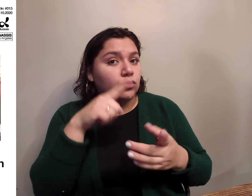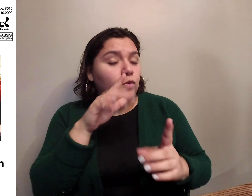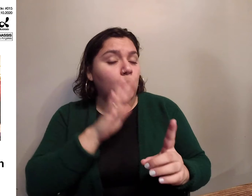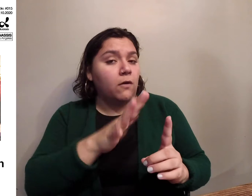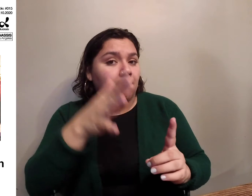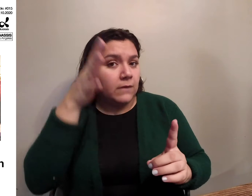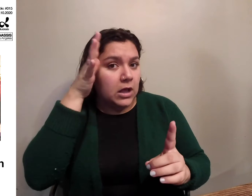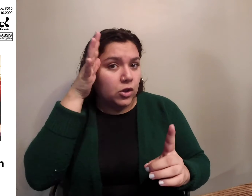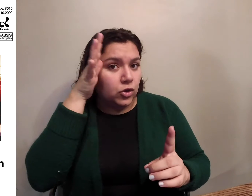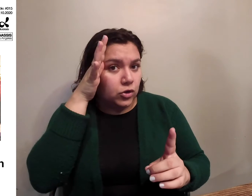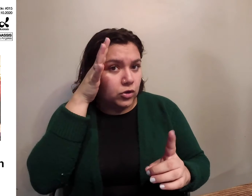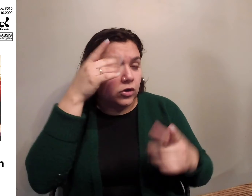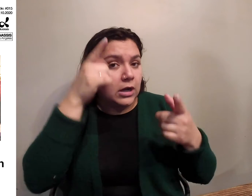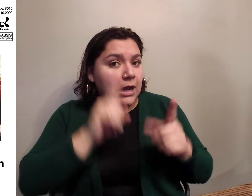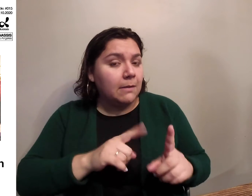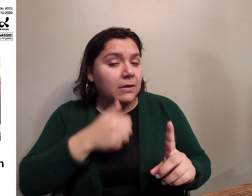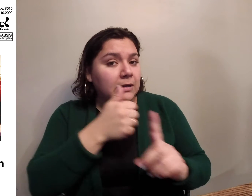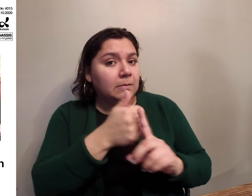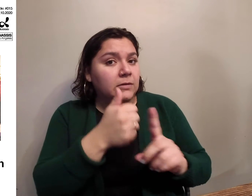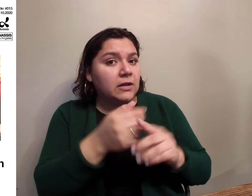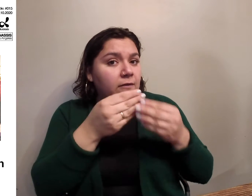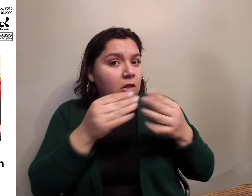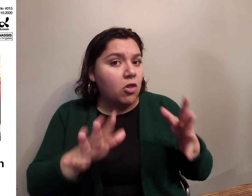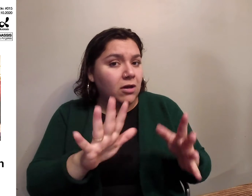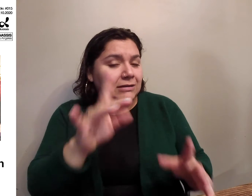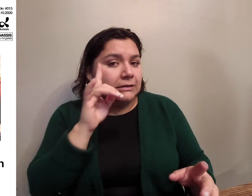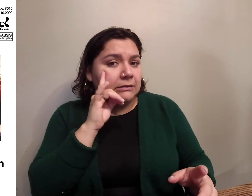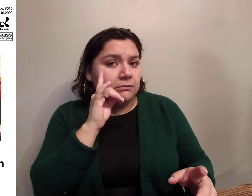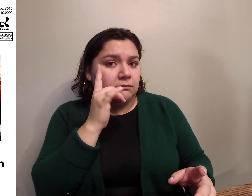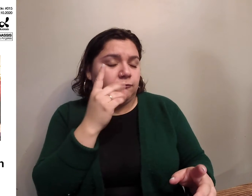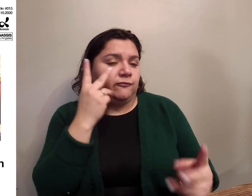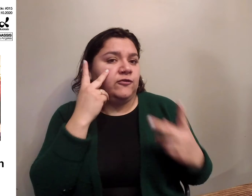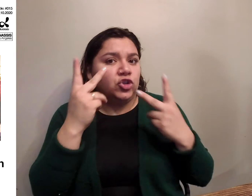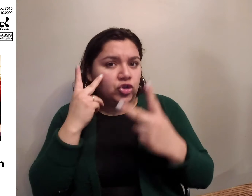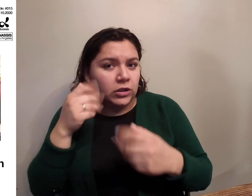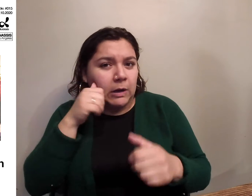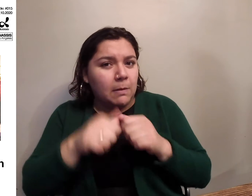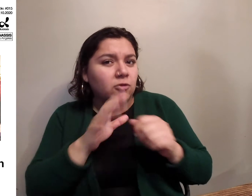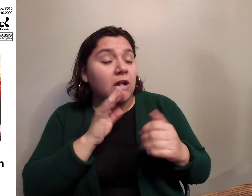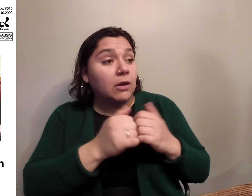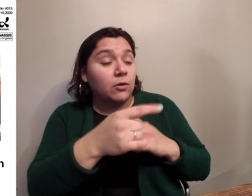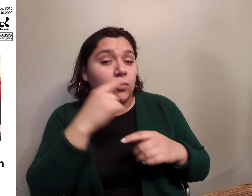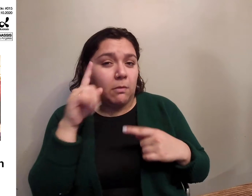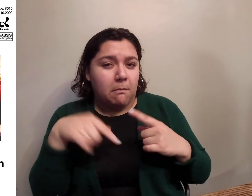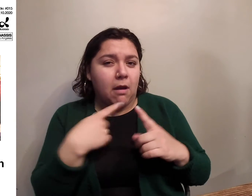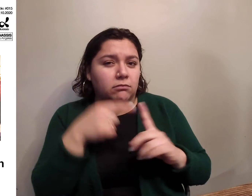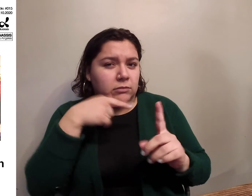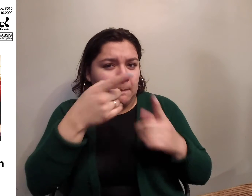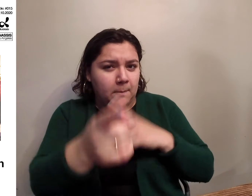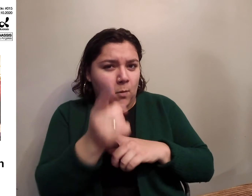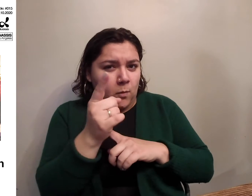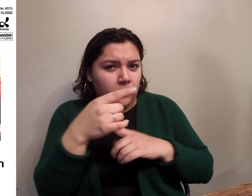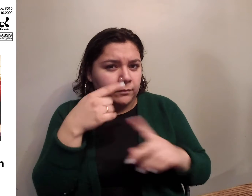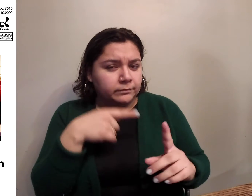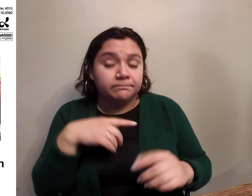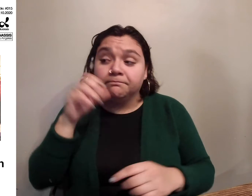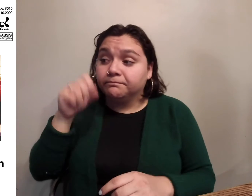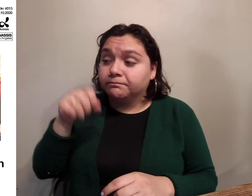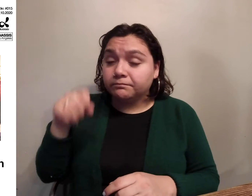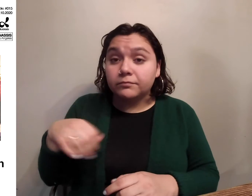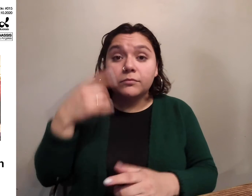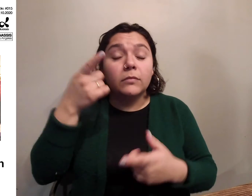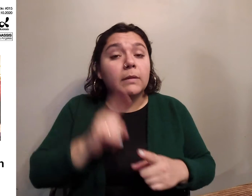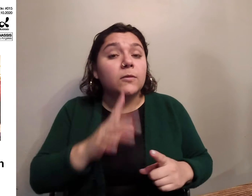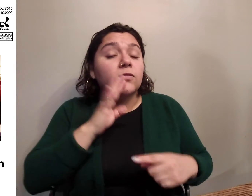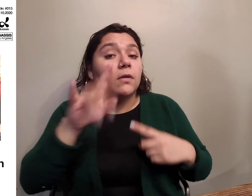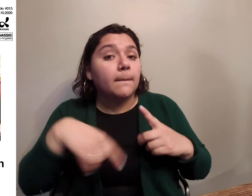father when he lost his eyesight. I remember talking to you about that, and you